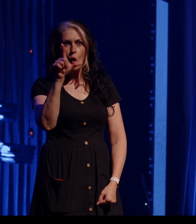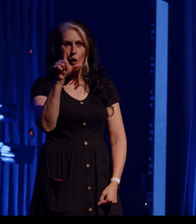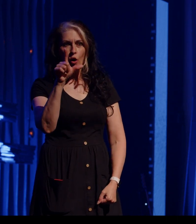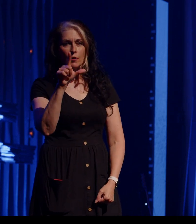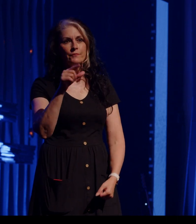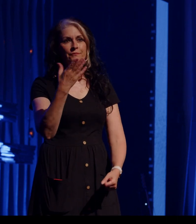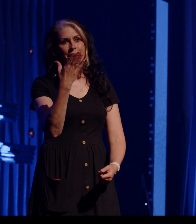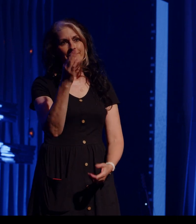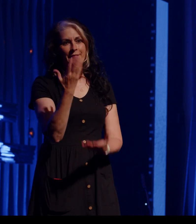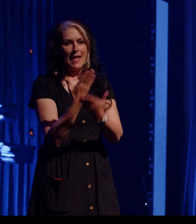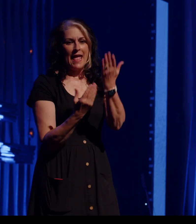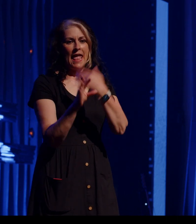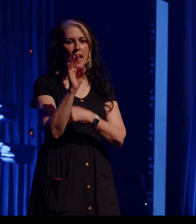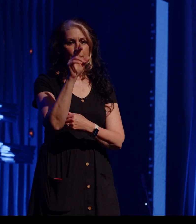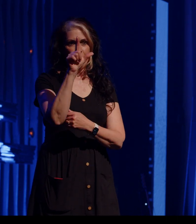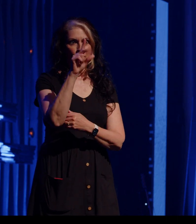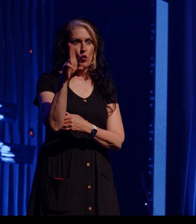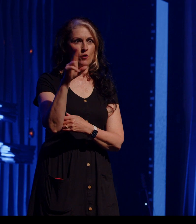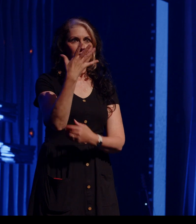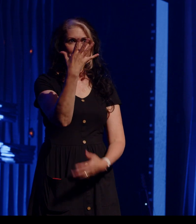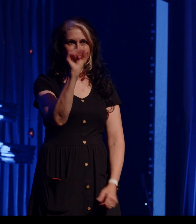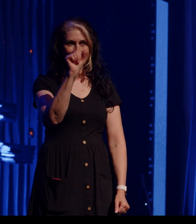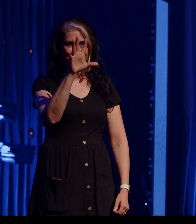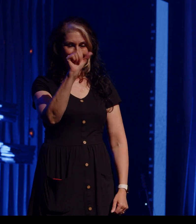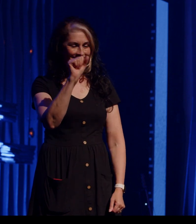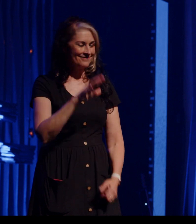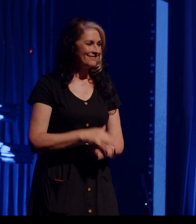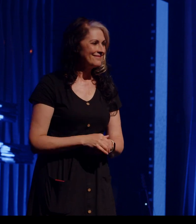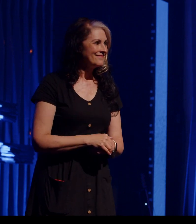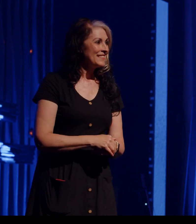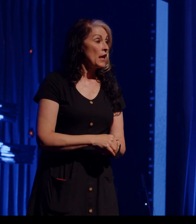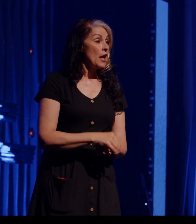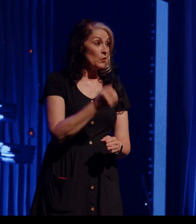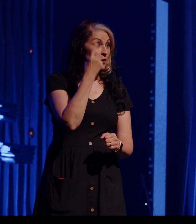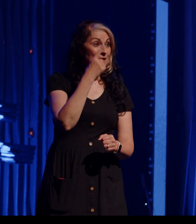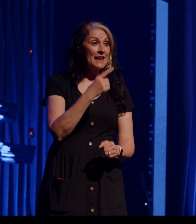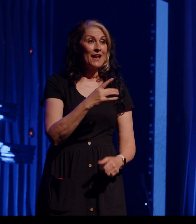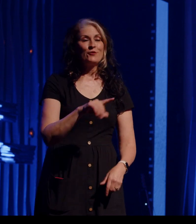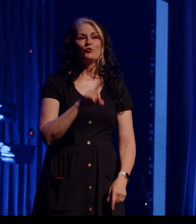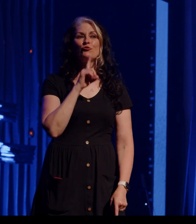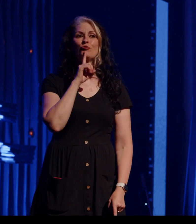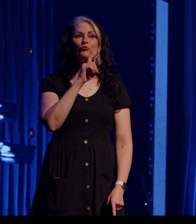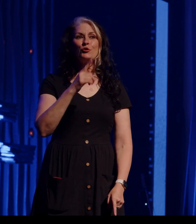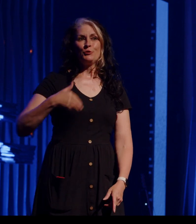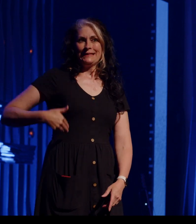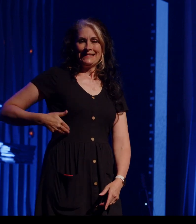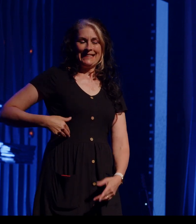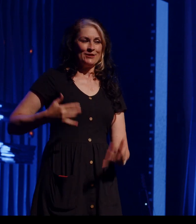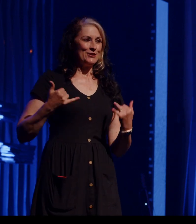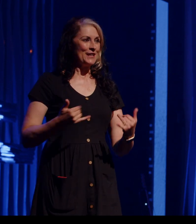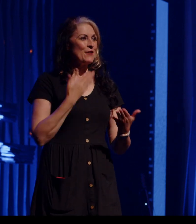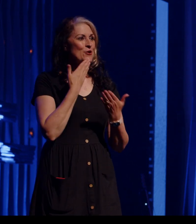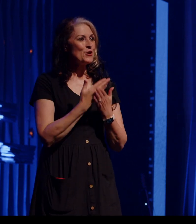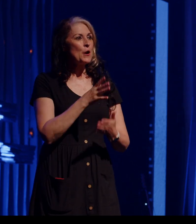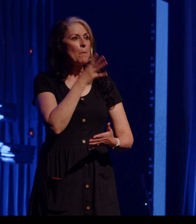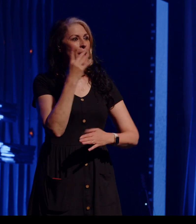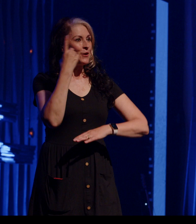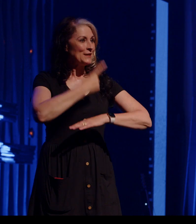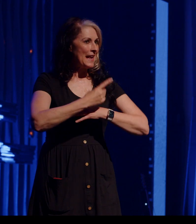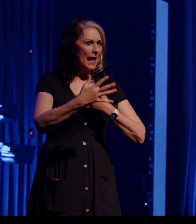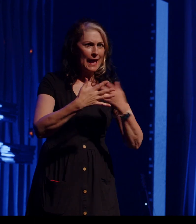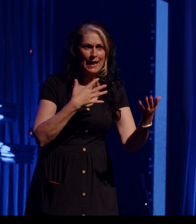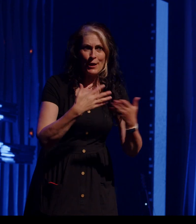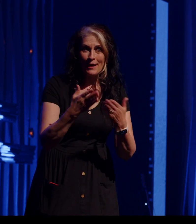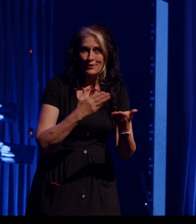And I hope that all you moms who understand that in the real, true way sense today that you understand. I hope you have a good Mother's Day anyway, all